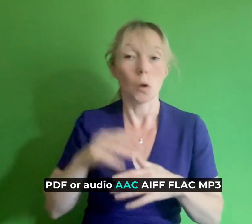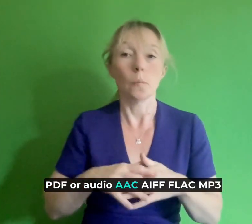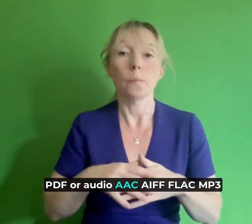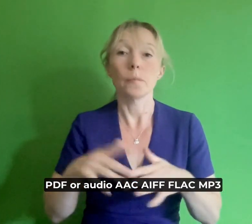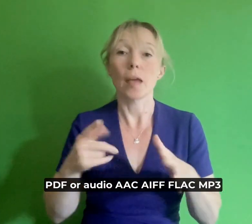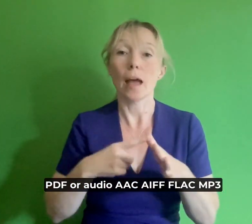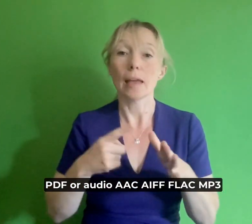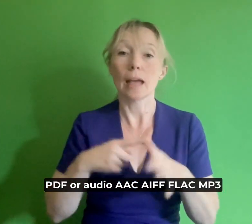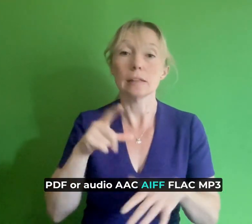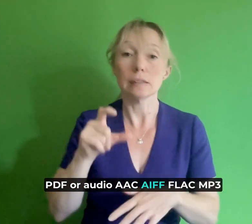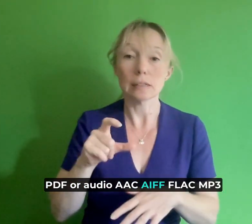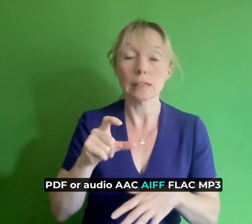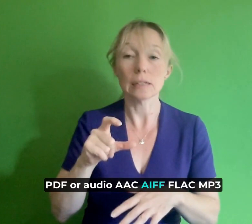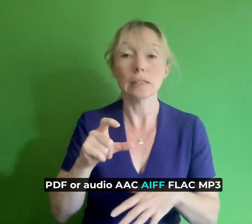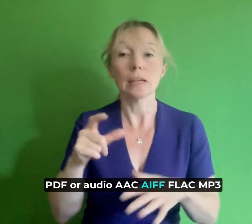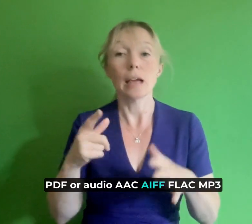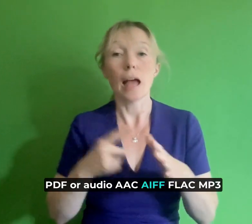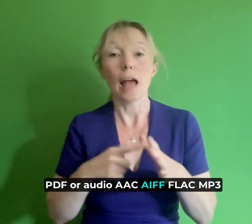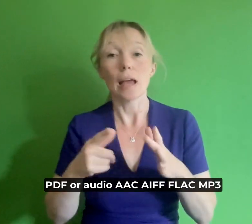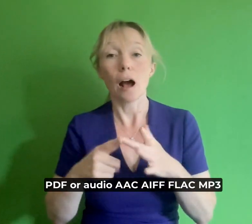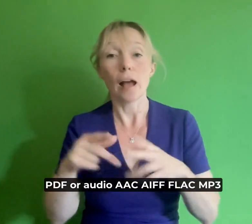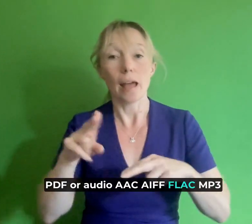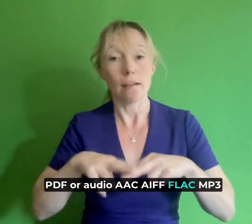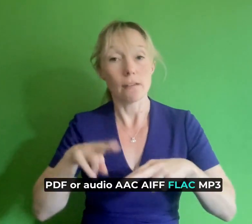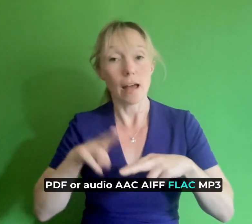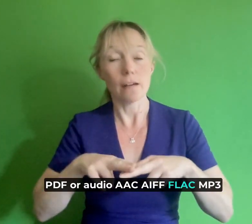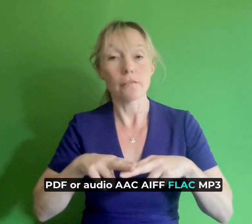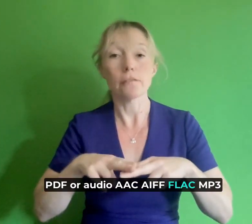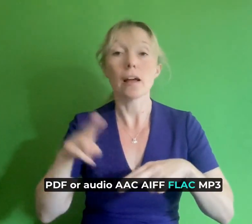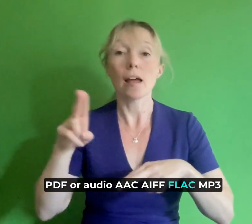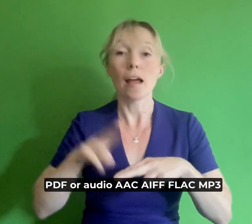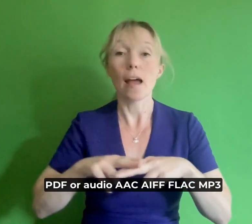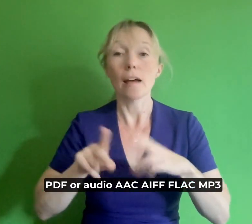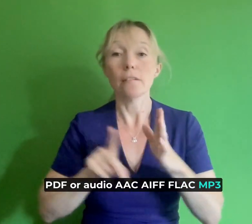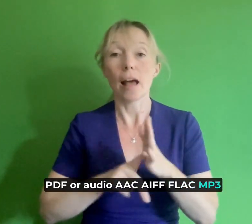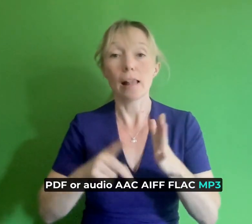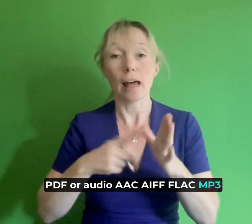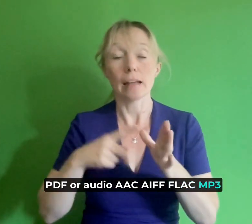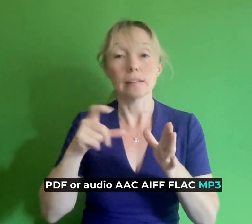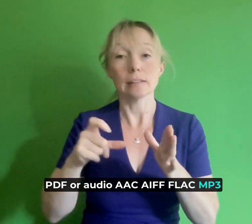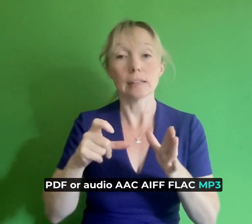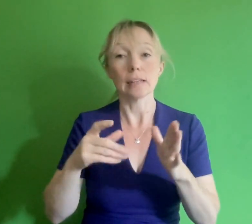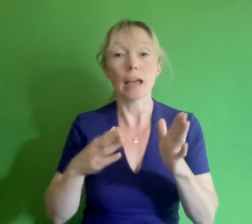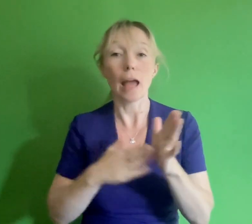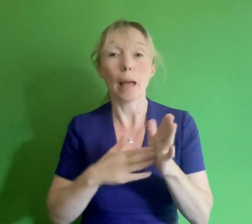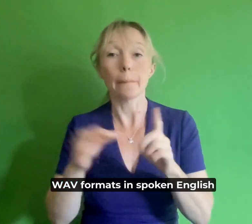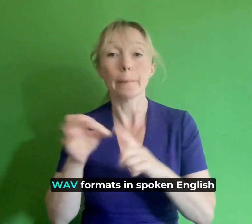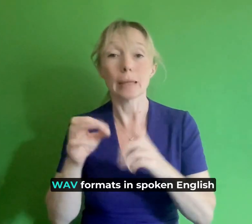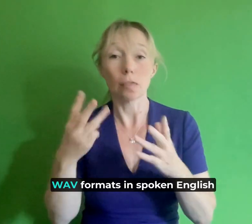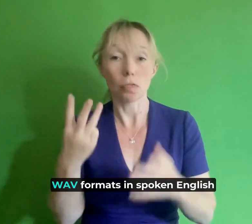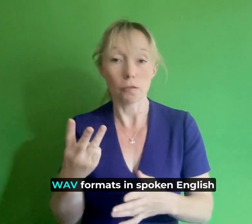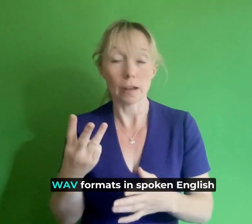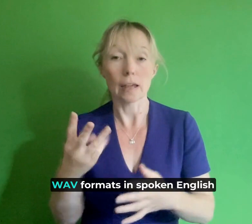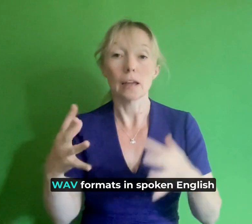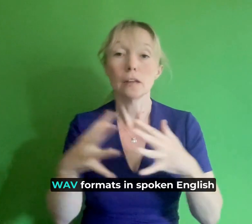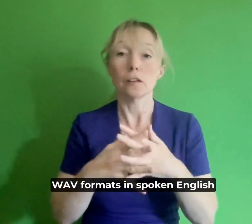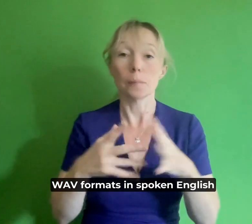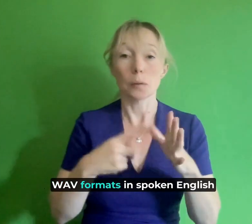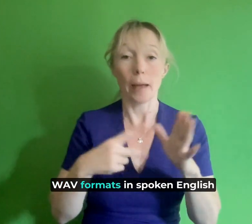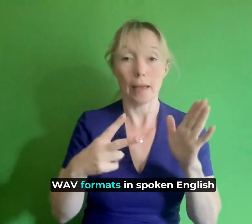AAC, AIFF, FLAC, MP3, WAV